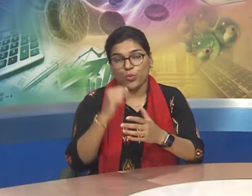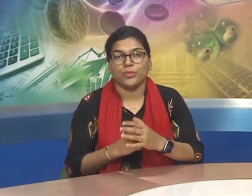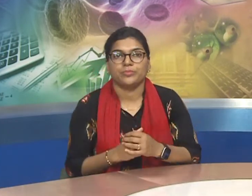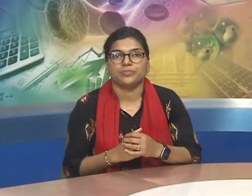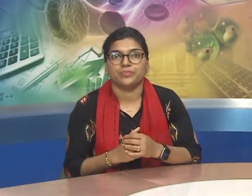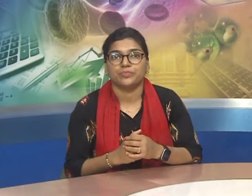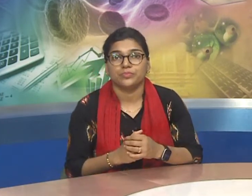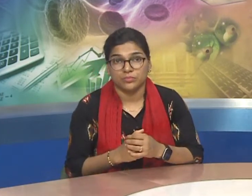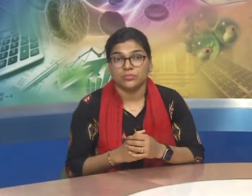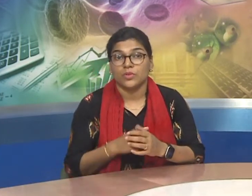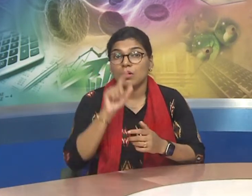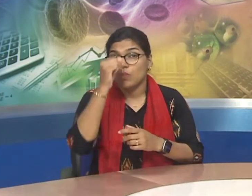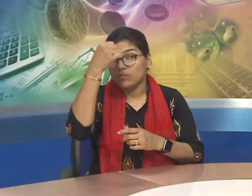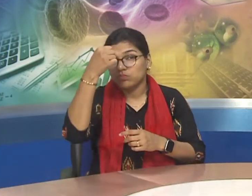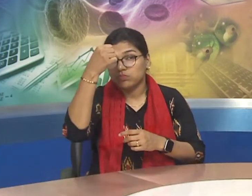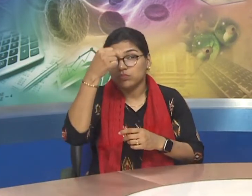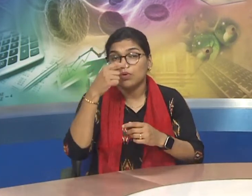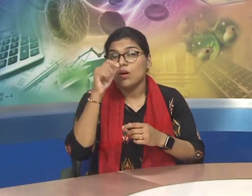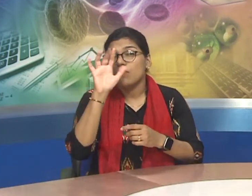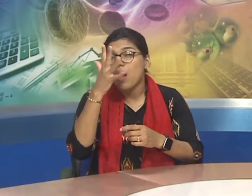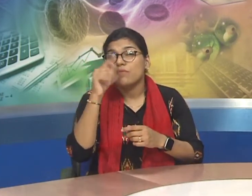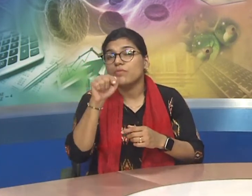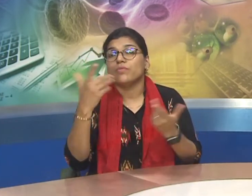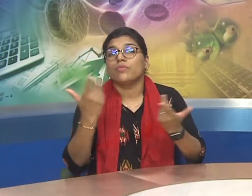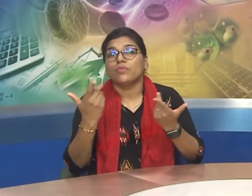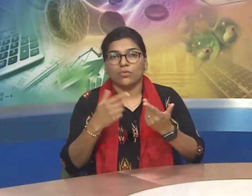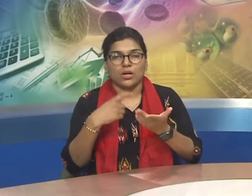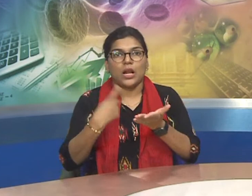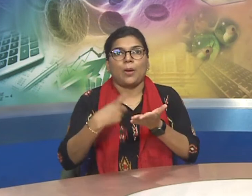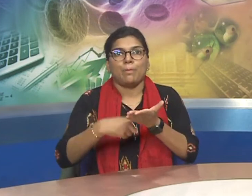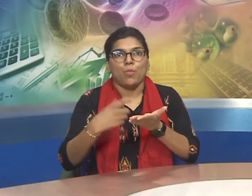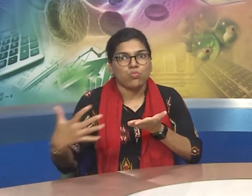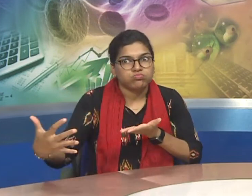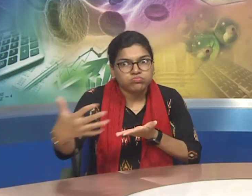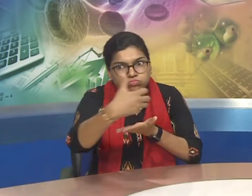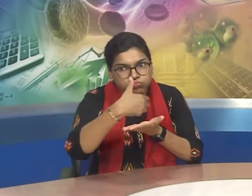This is the 5th step. In this, we talk about the reporting.